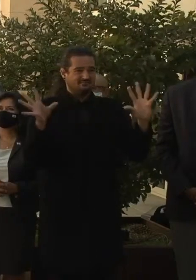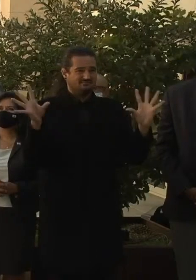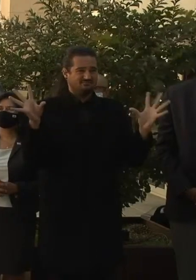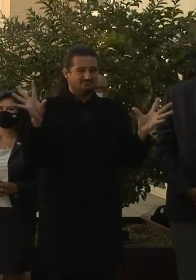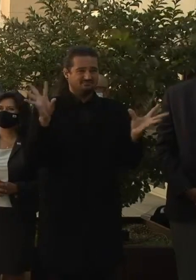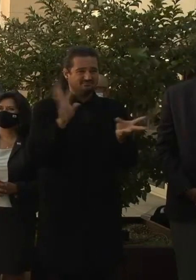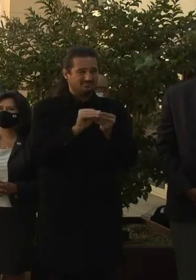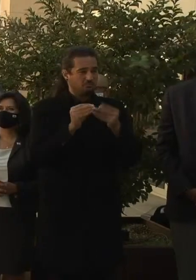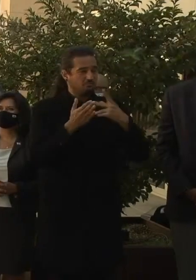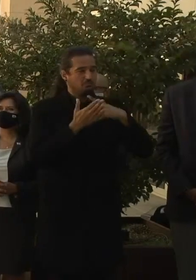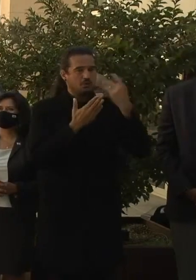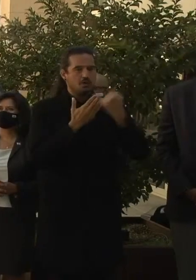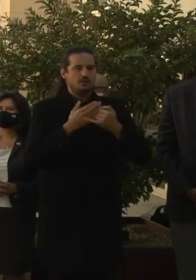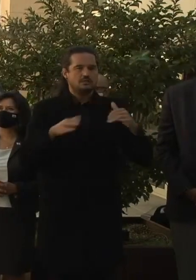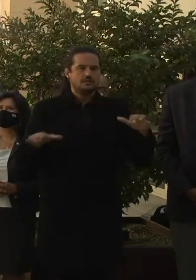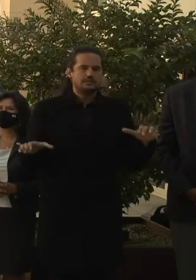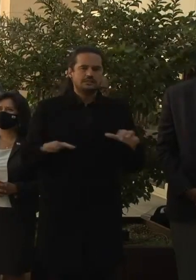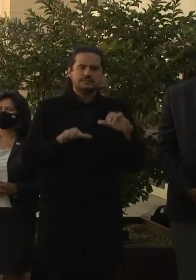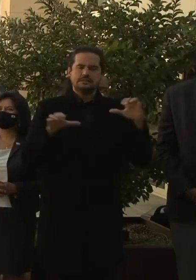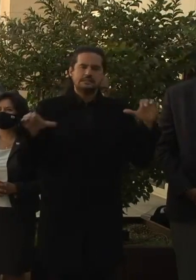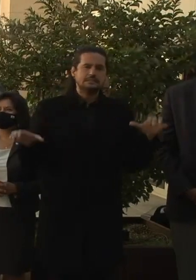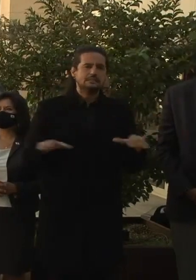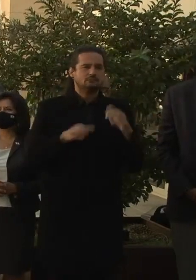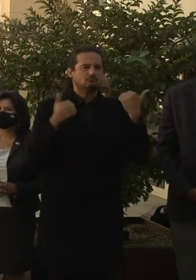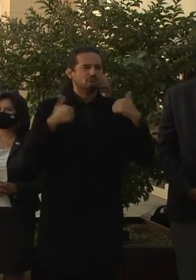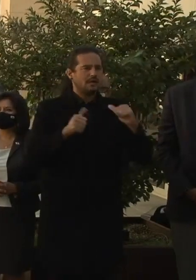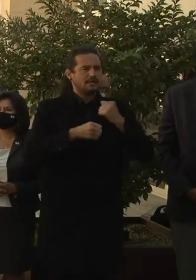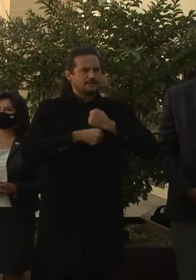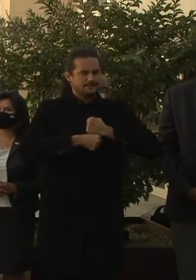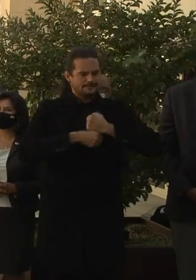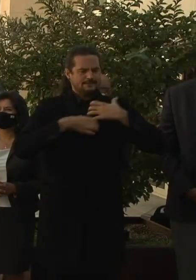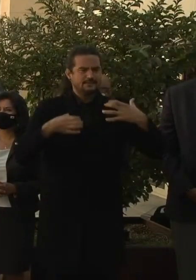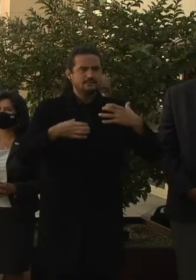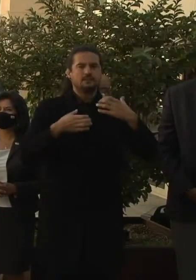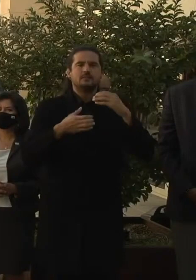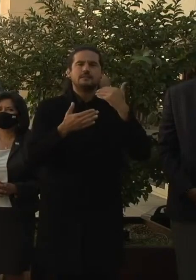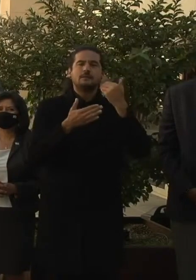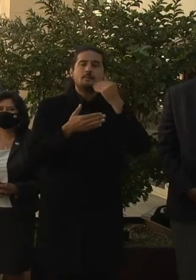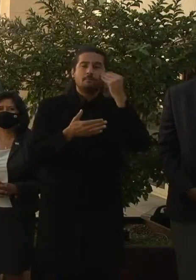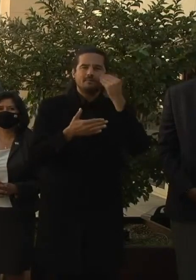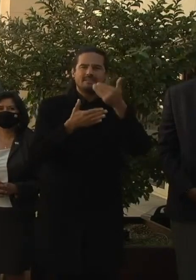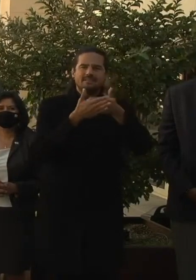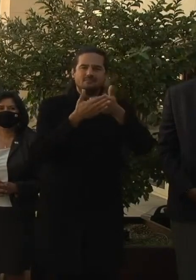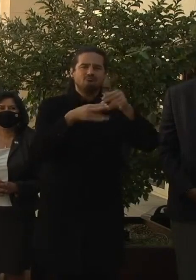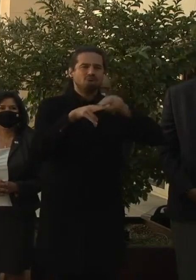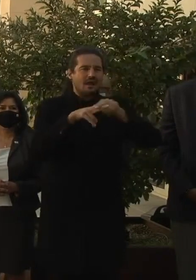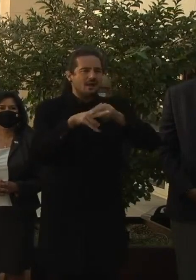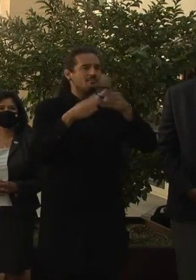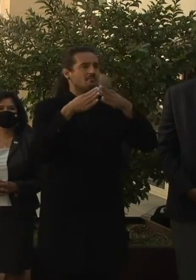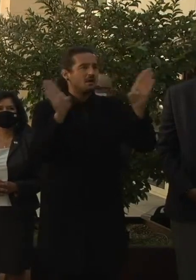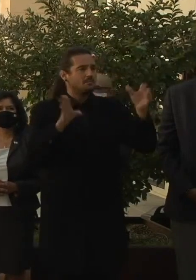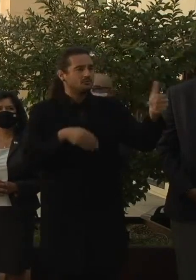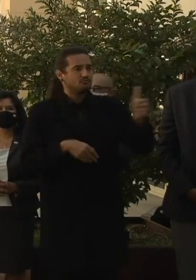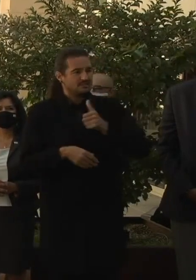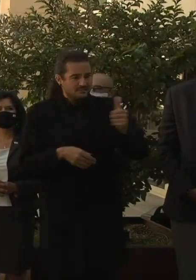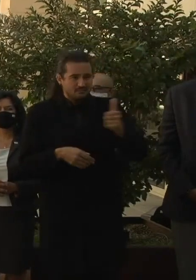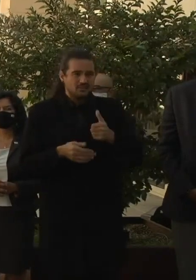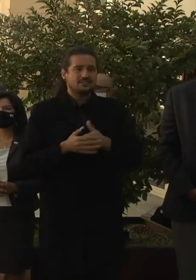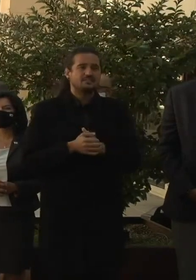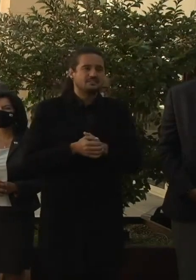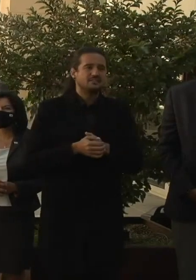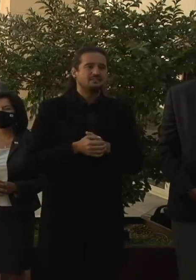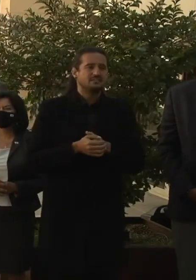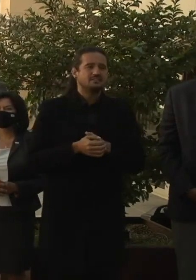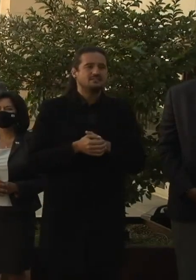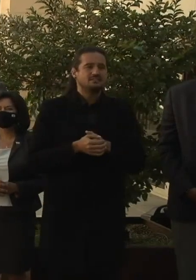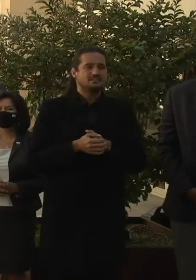transit corridors, this connection, job housing, and linkages that provide less of an environmental footprint and provide